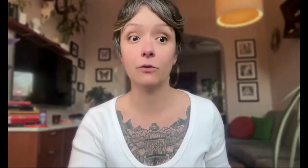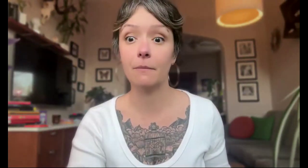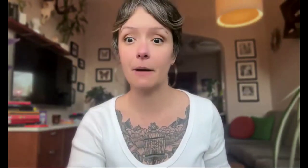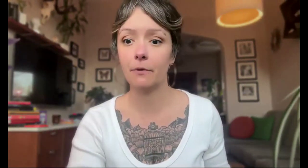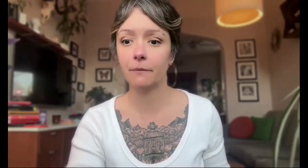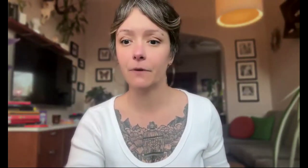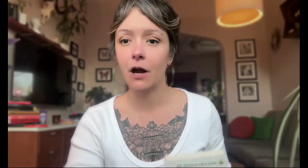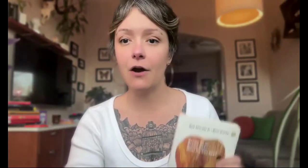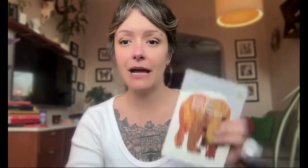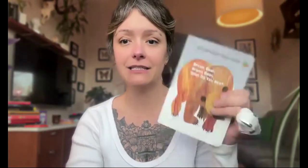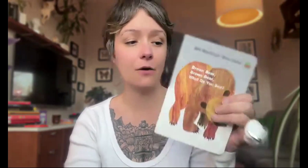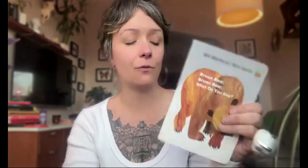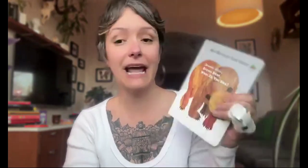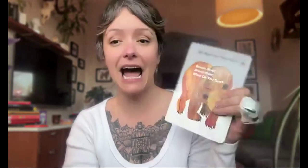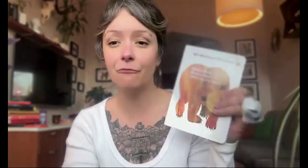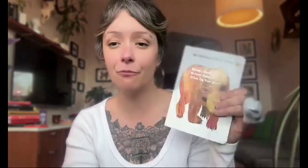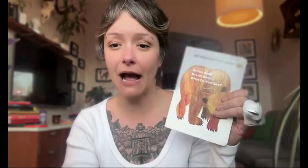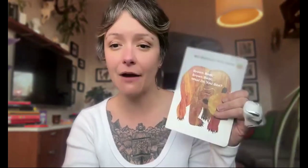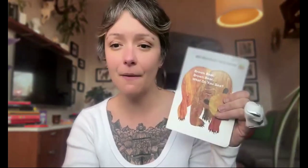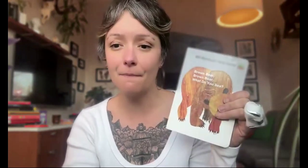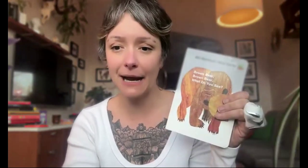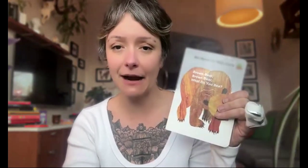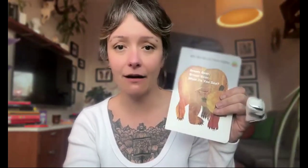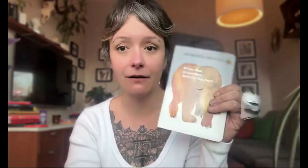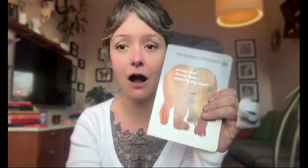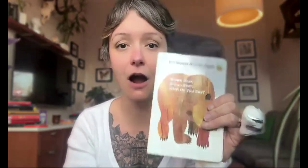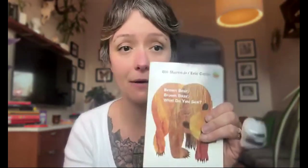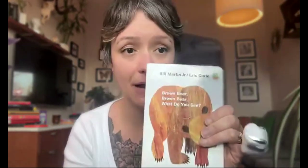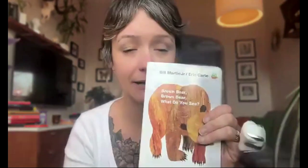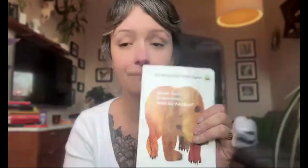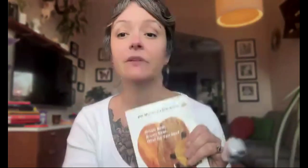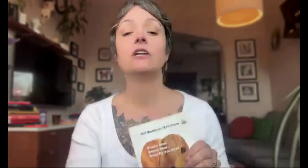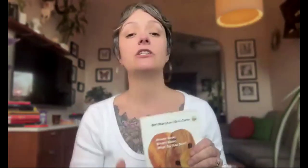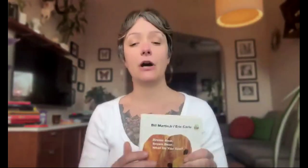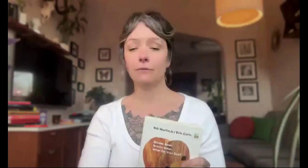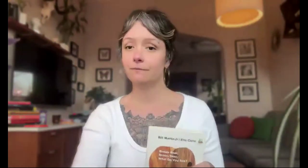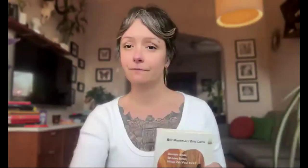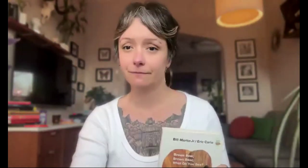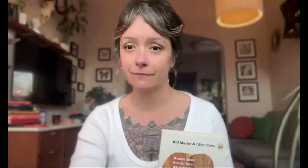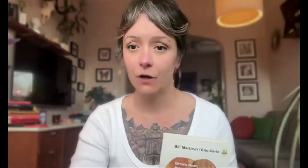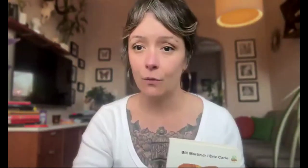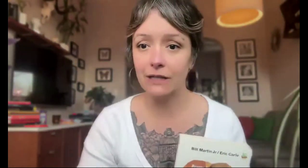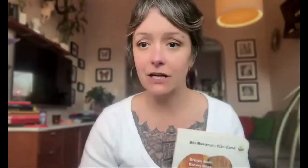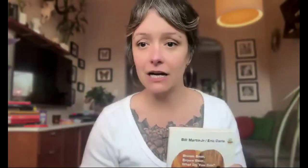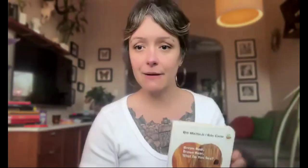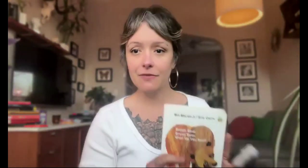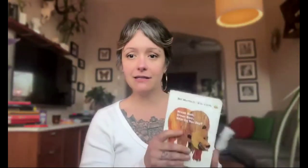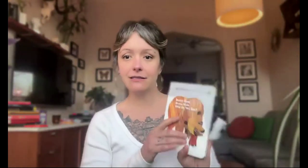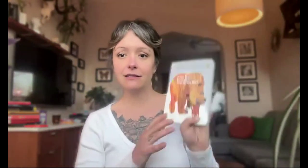you remember. Okay, so we have Brown Bear. All right, ready? So we talked about this